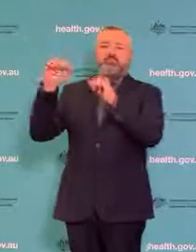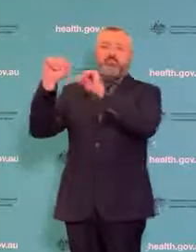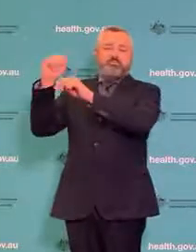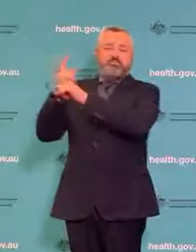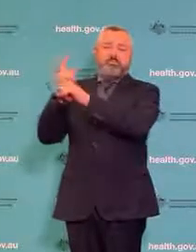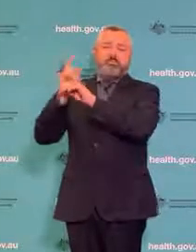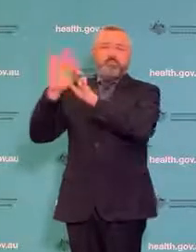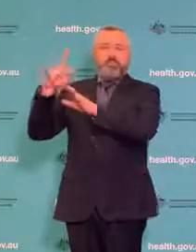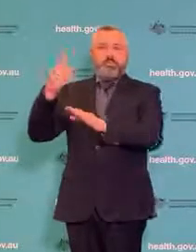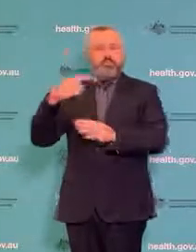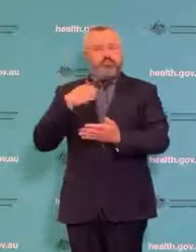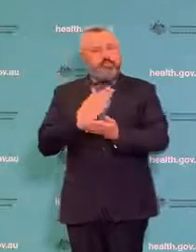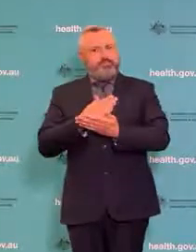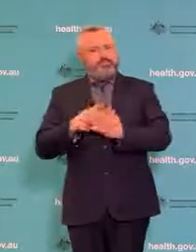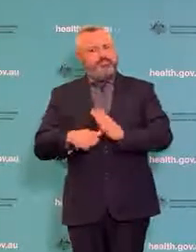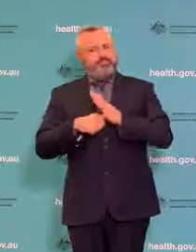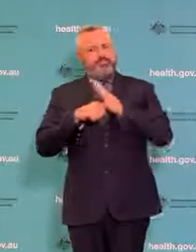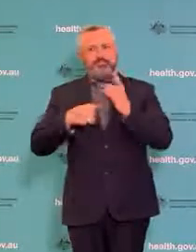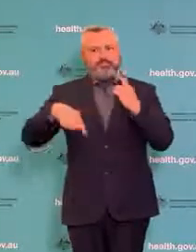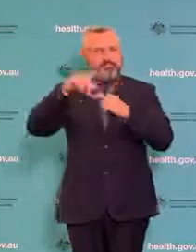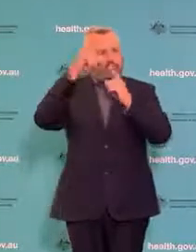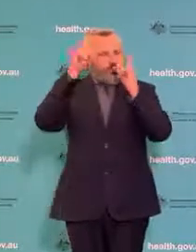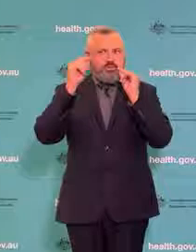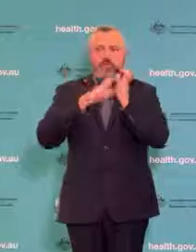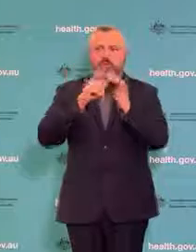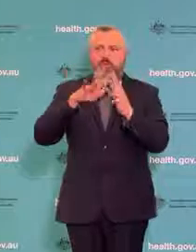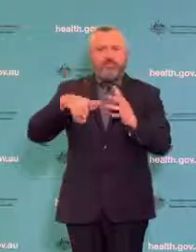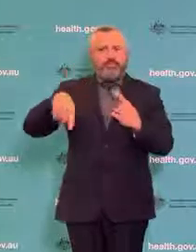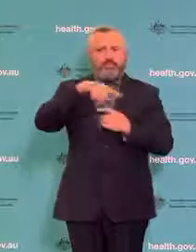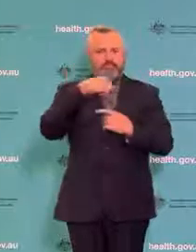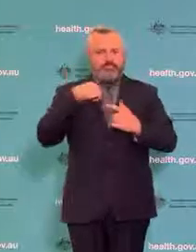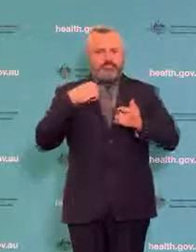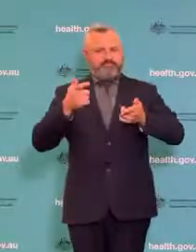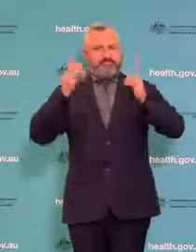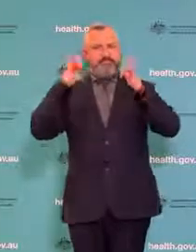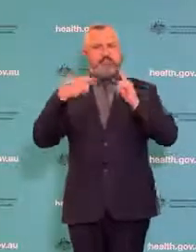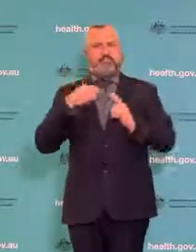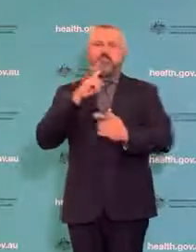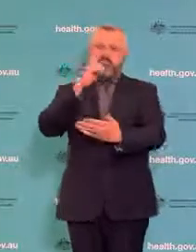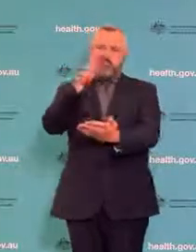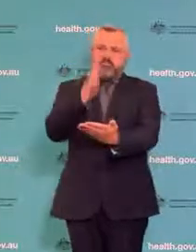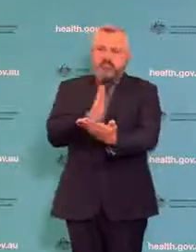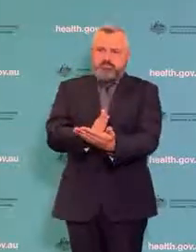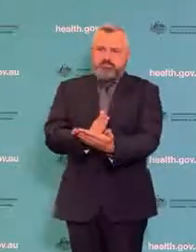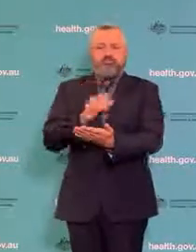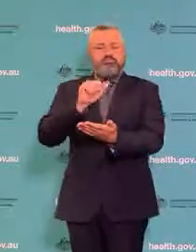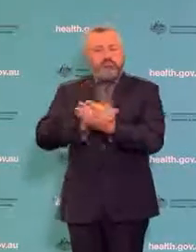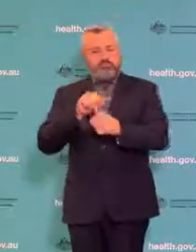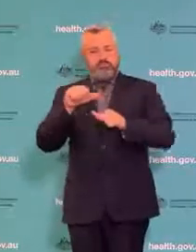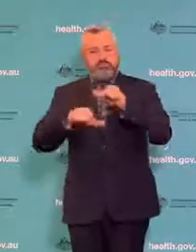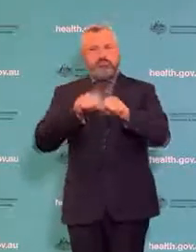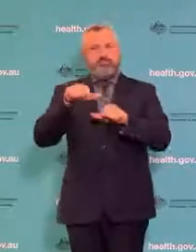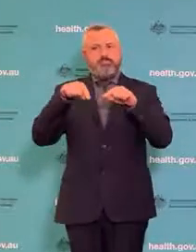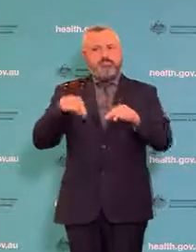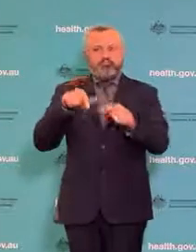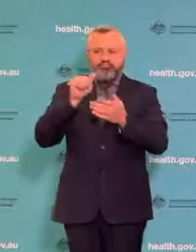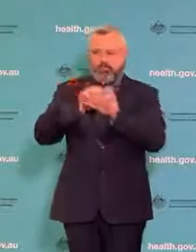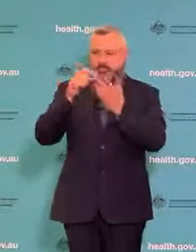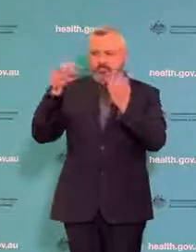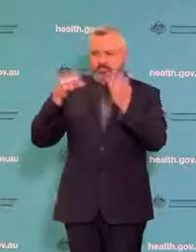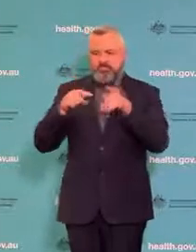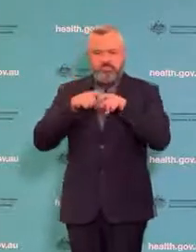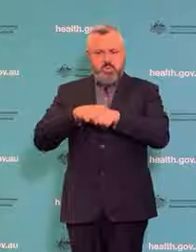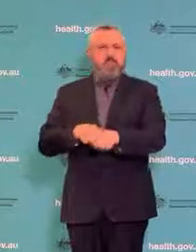I give you my reassurance that we've gone through a proper and due process on these vaccines. And in terms of the